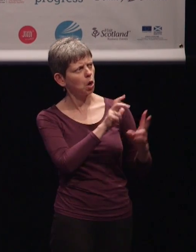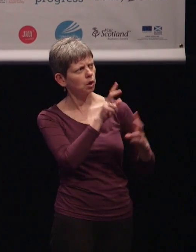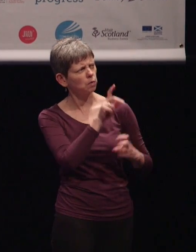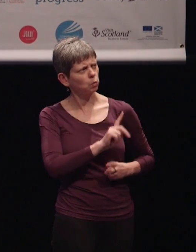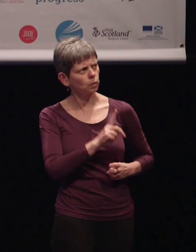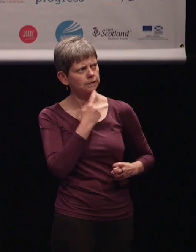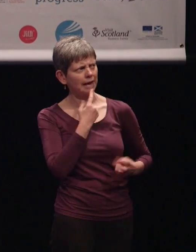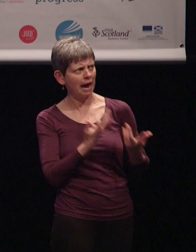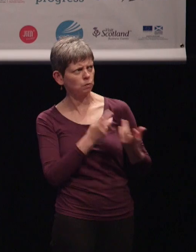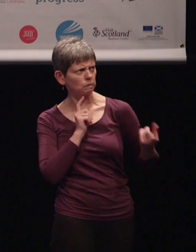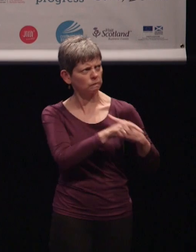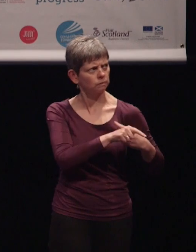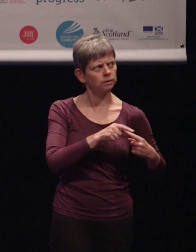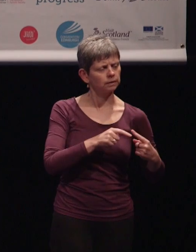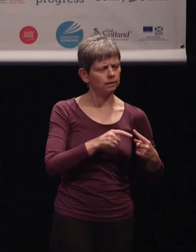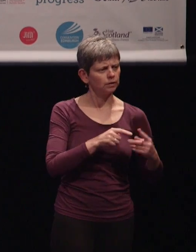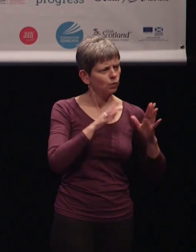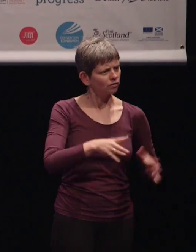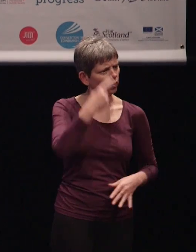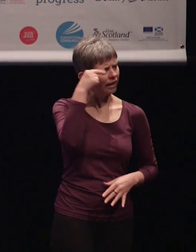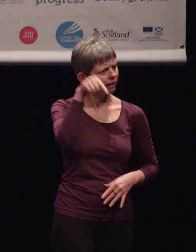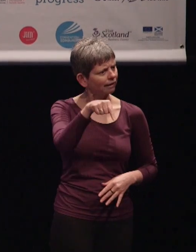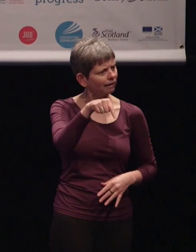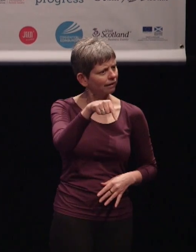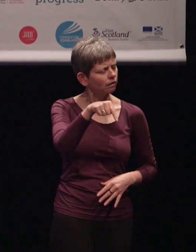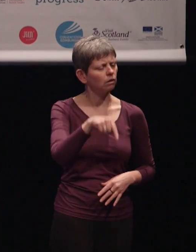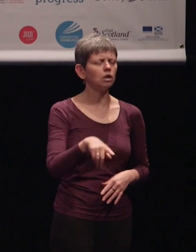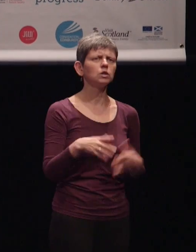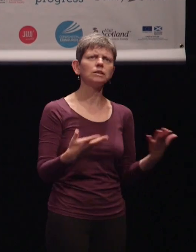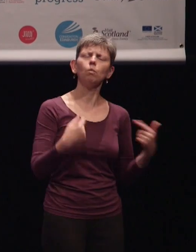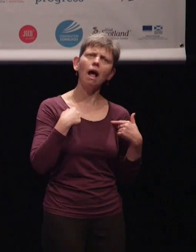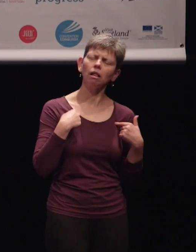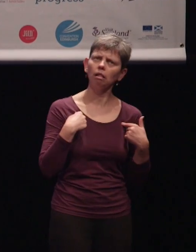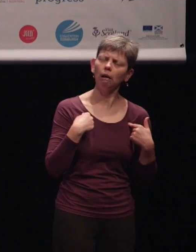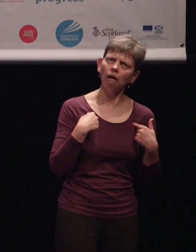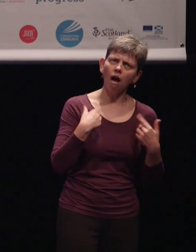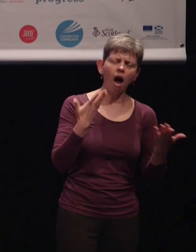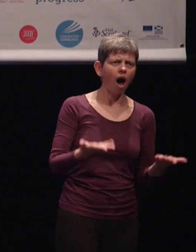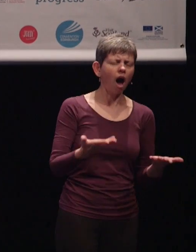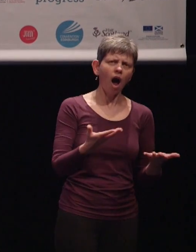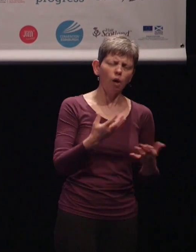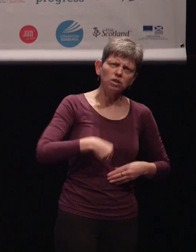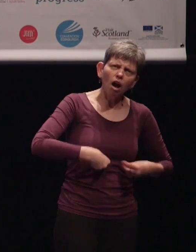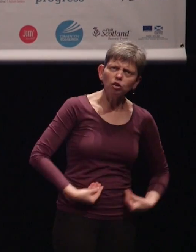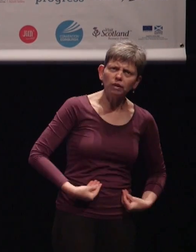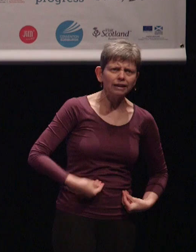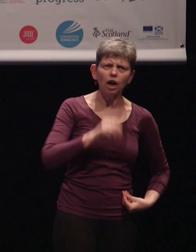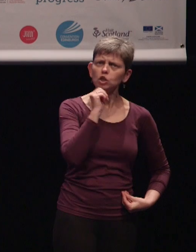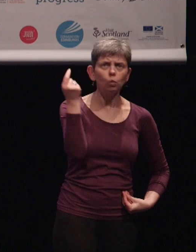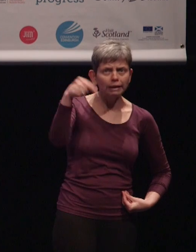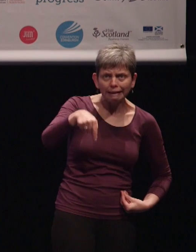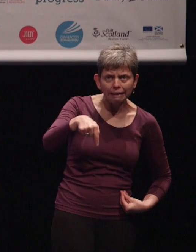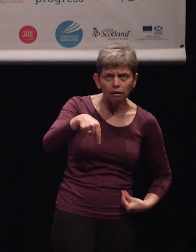into? So he would say things like, I was so hungry and you weren't here, so I couldn't ask.